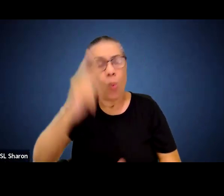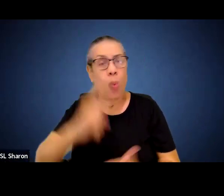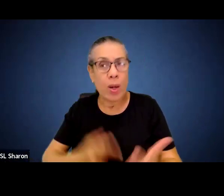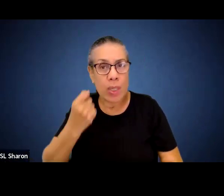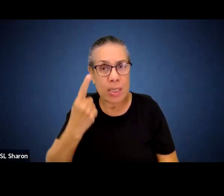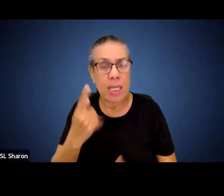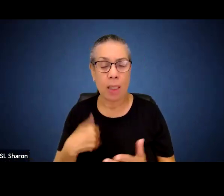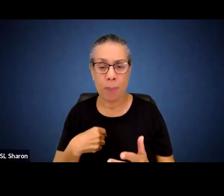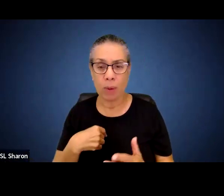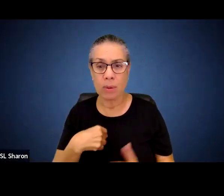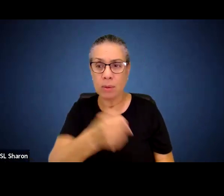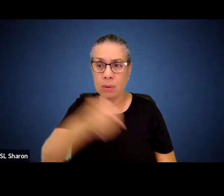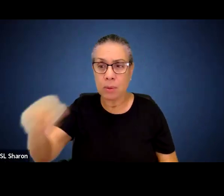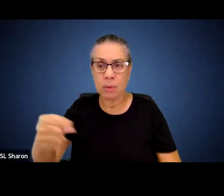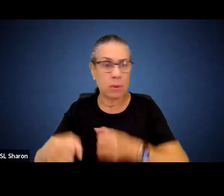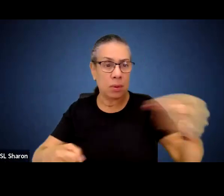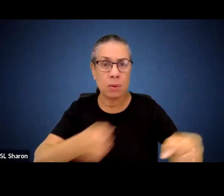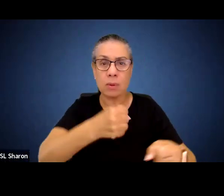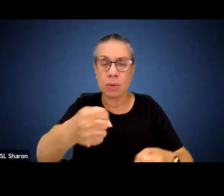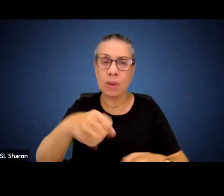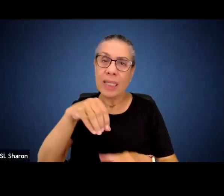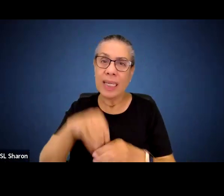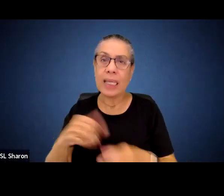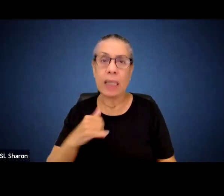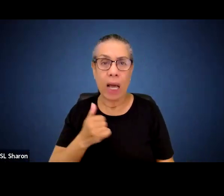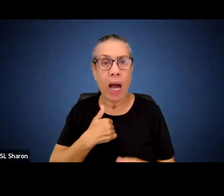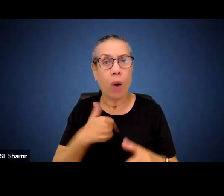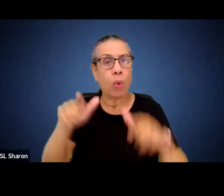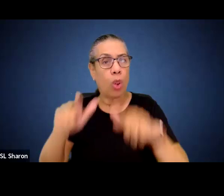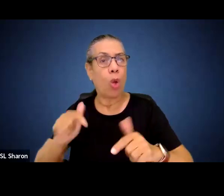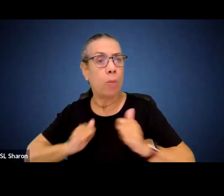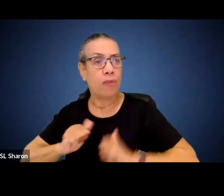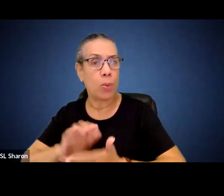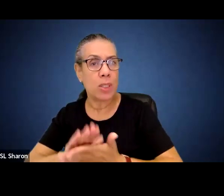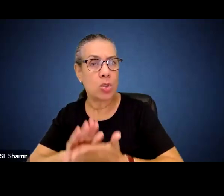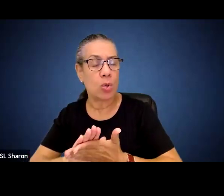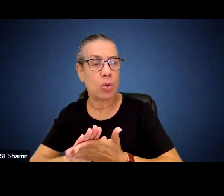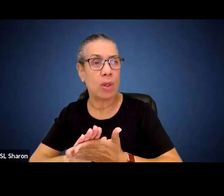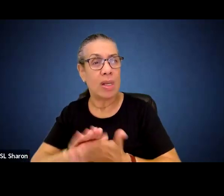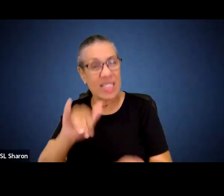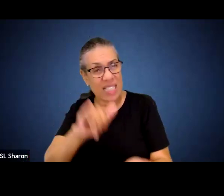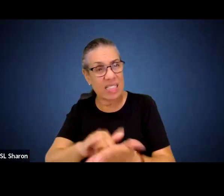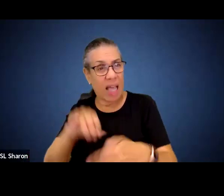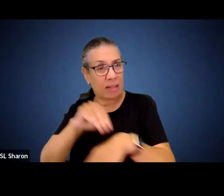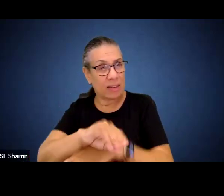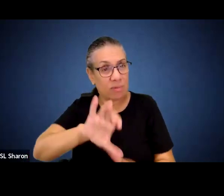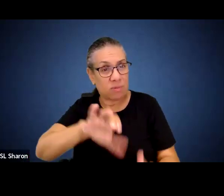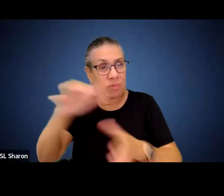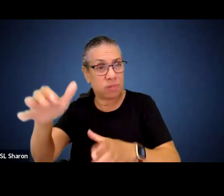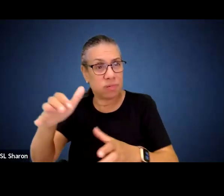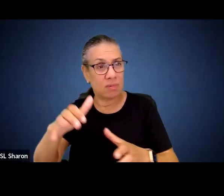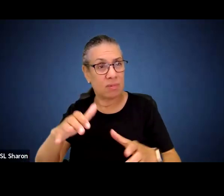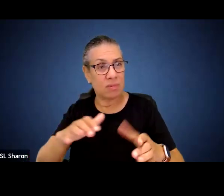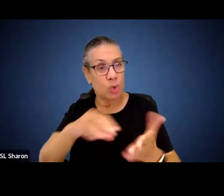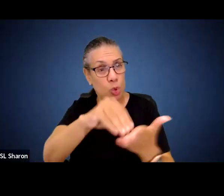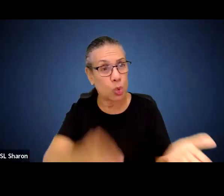much movement, particularly in our transformation schools, upsets the apple cart? And then how do we